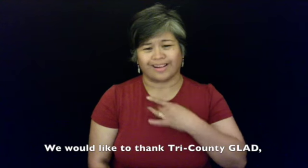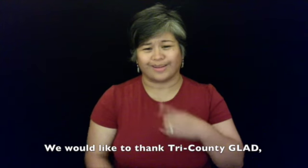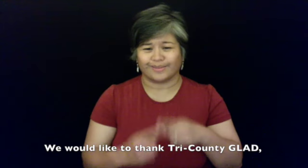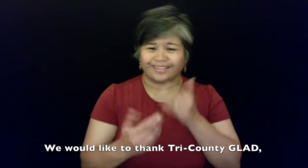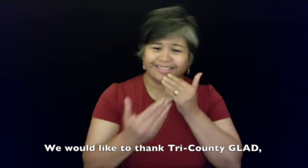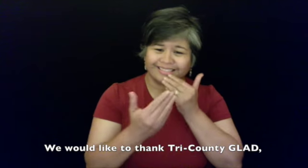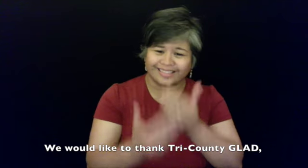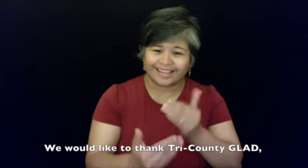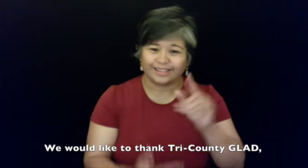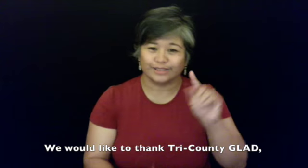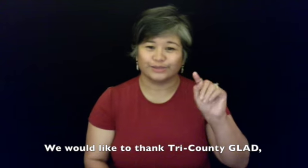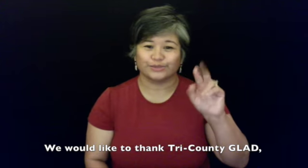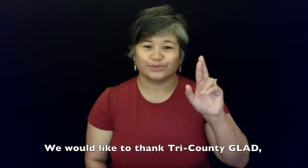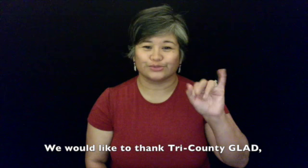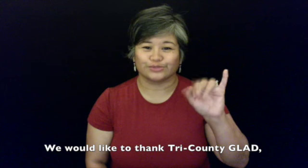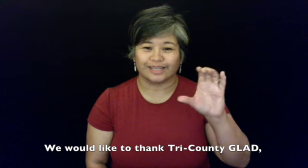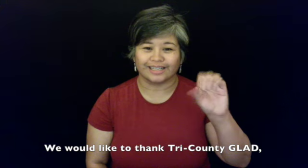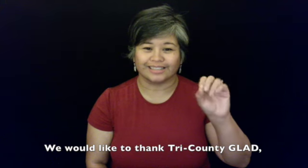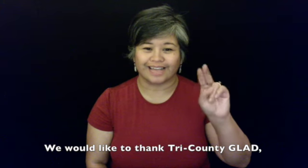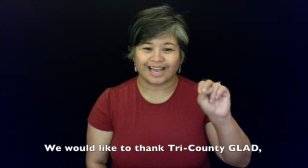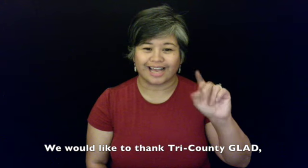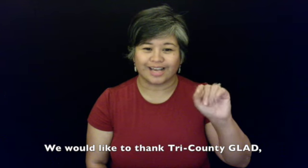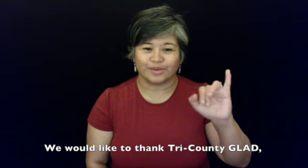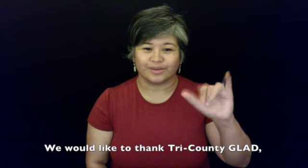We would like to thank Tri-County GLAD,